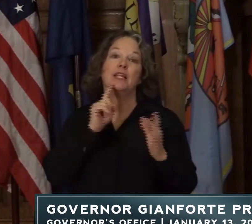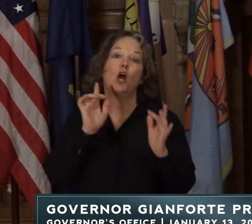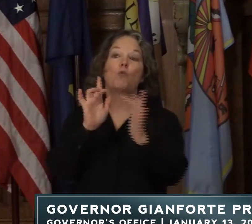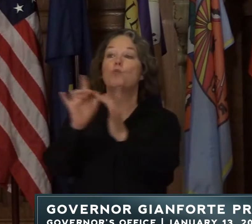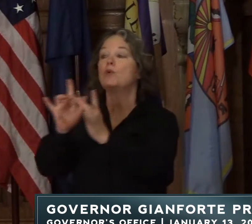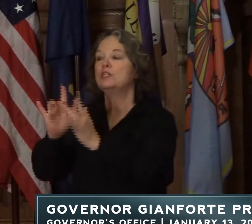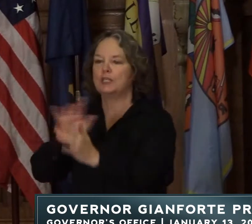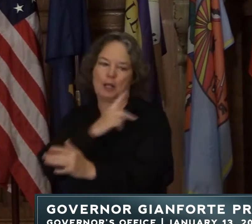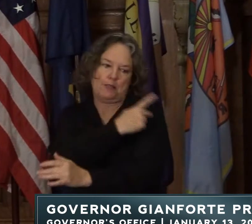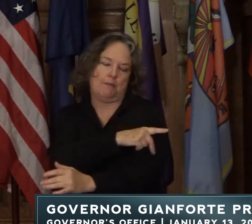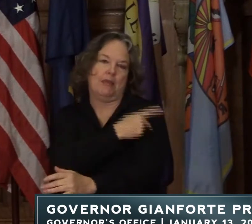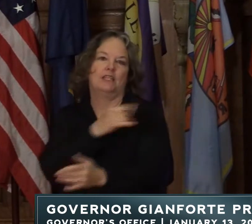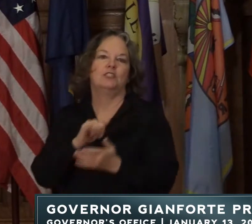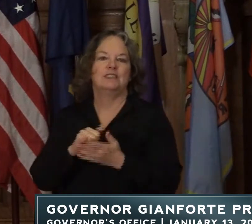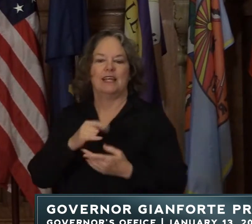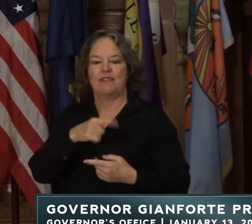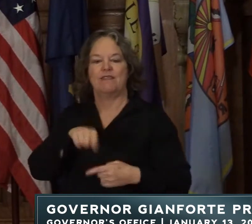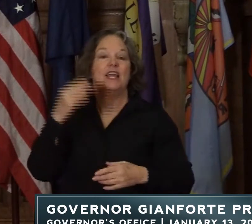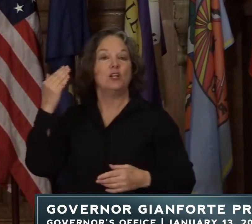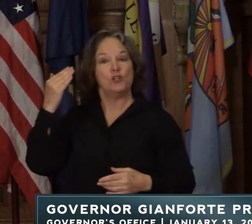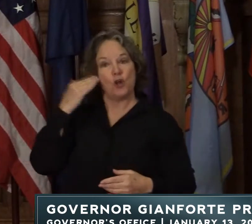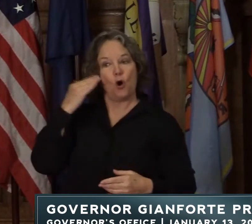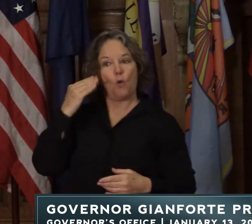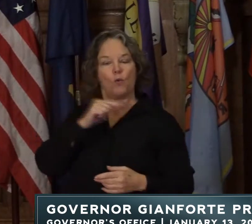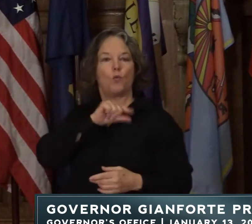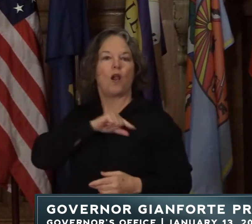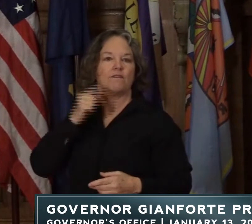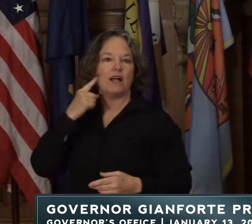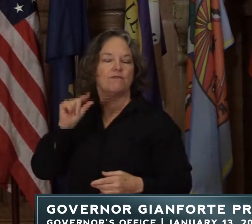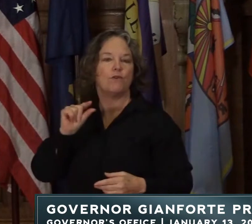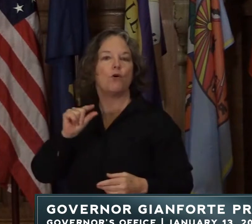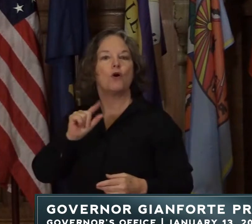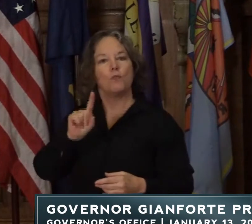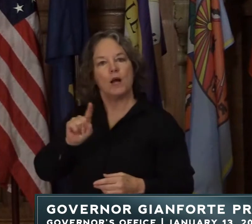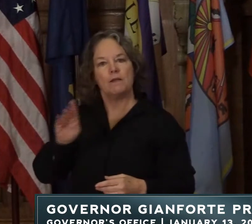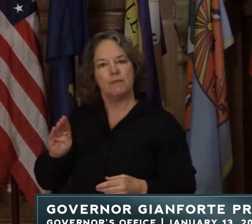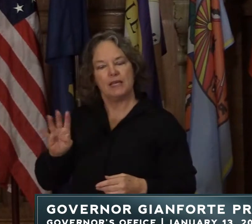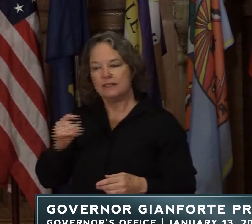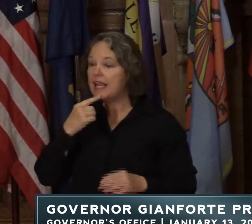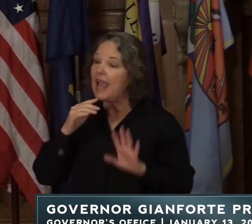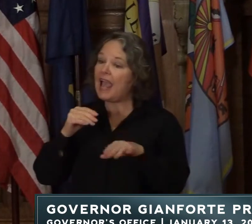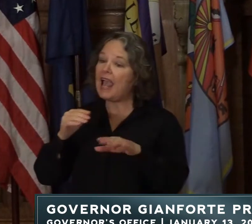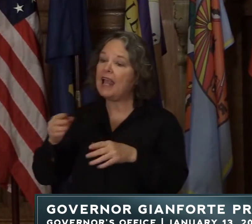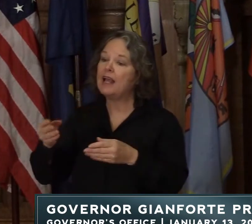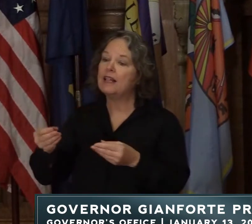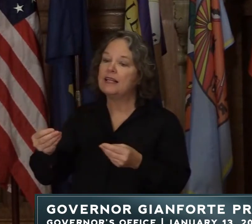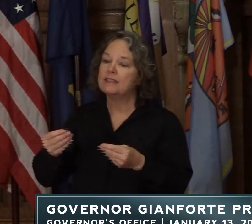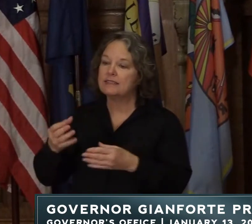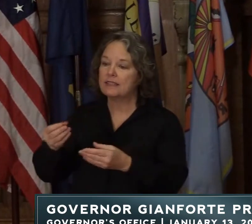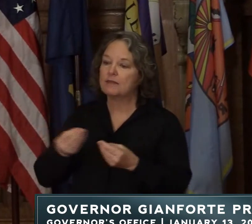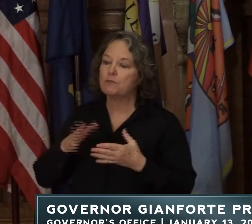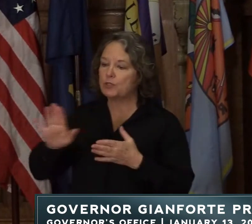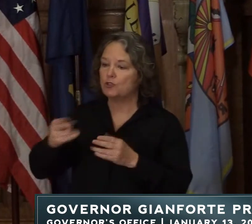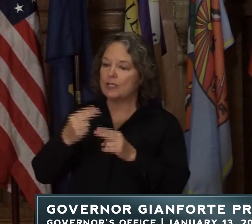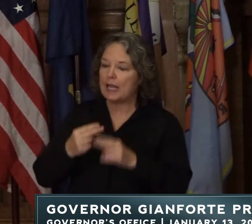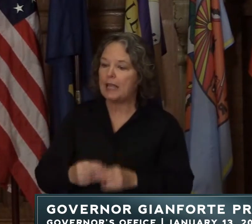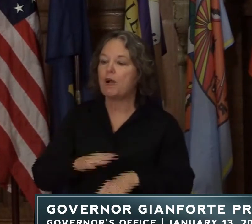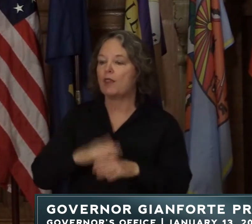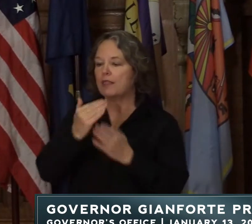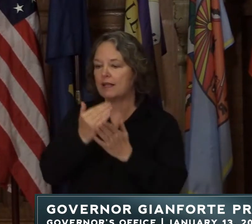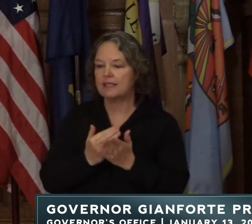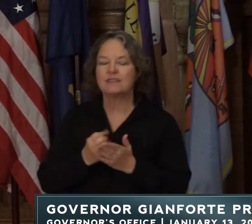patients that they know of that qualify within 1B, saying, hey, let's get your name on the list if you're interested. So they're each working through that